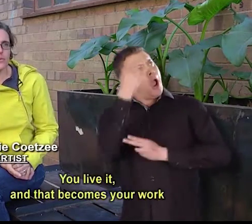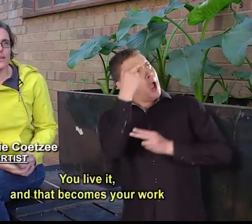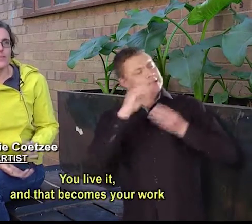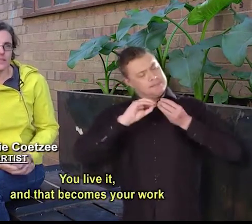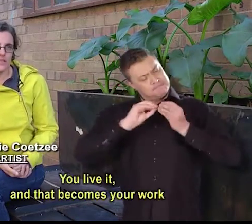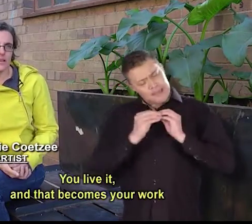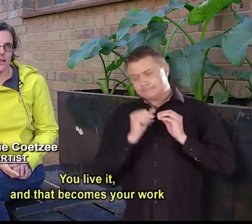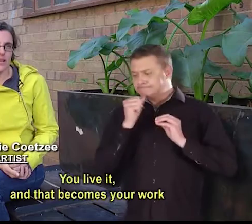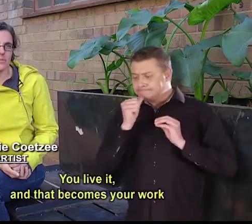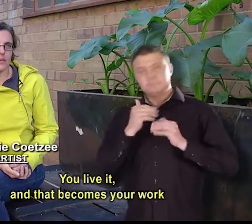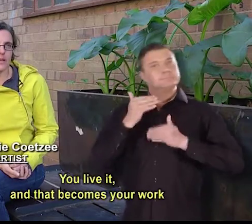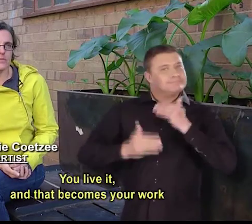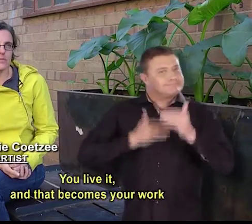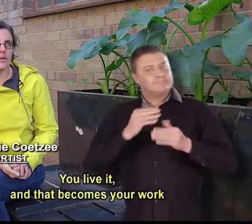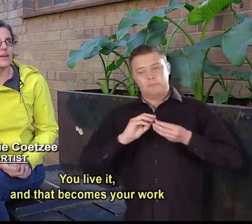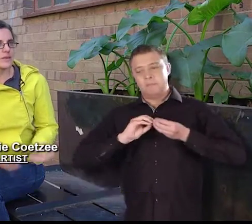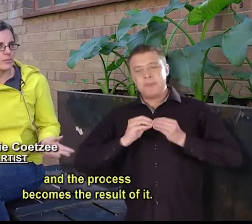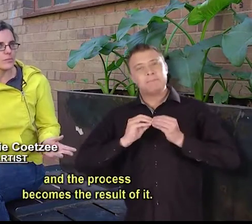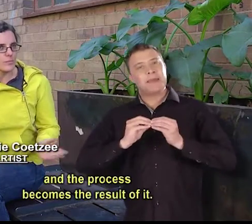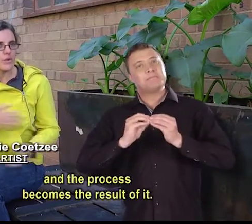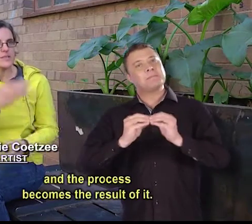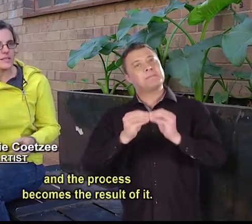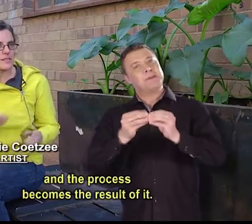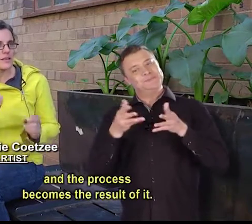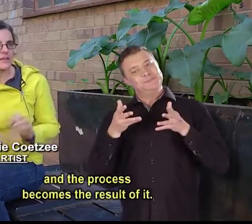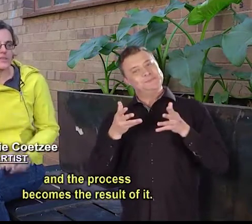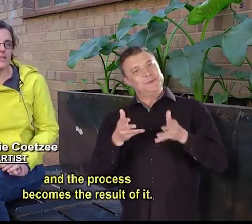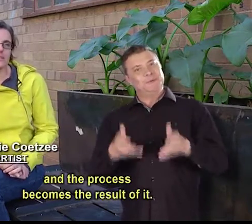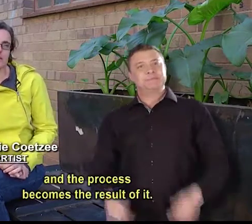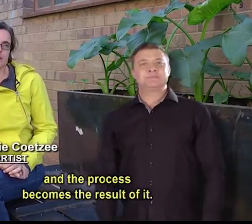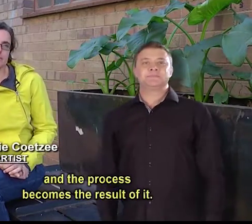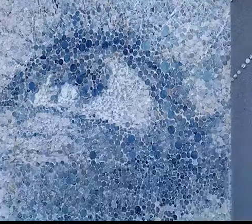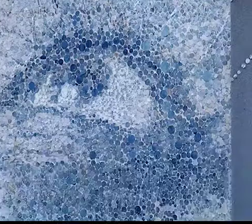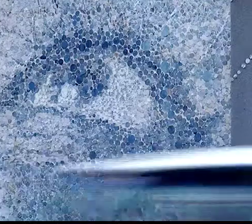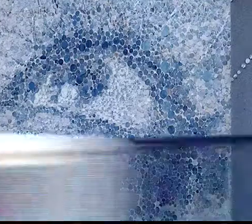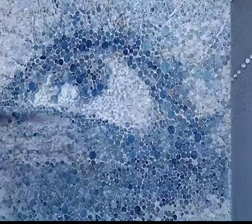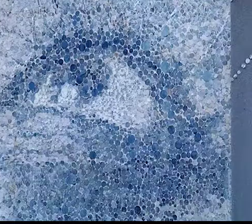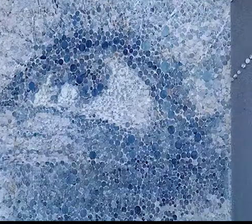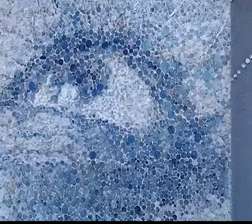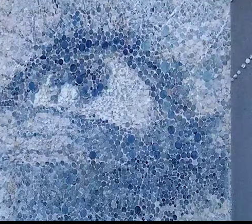you live it, and that becomes your work, and the process is the result of it.